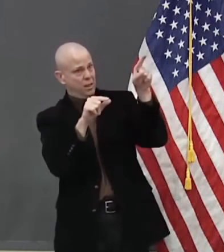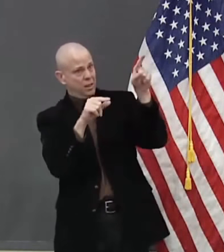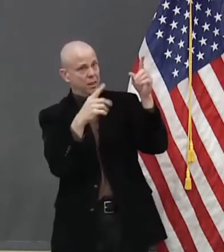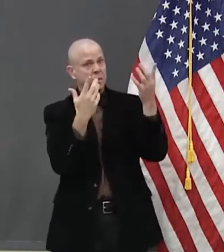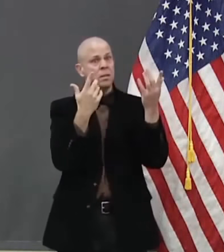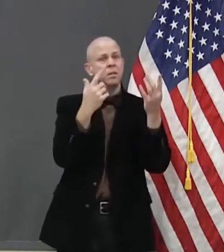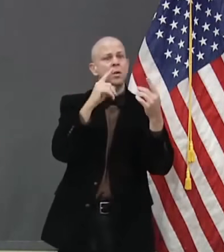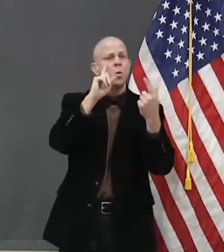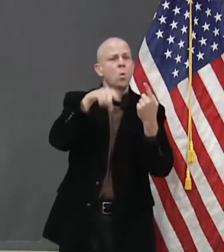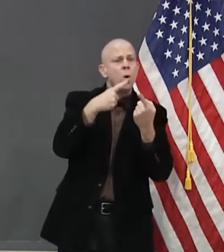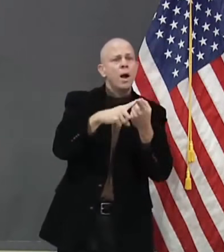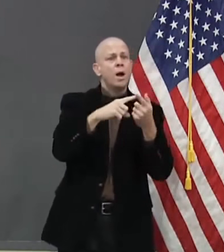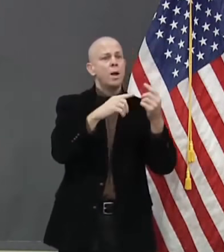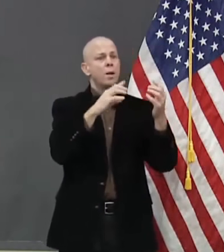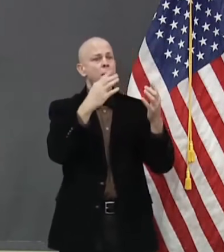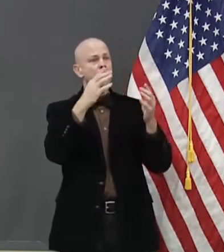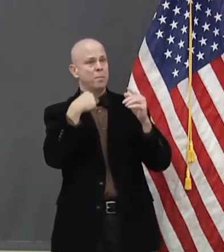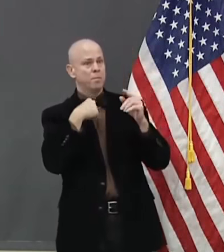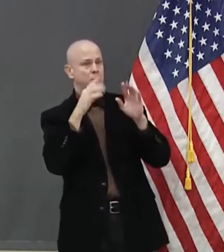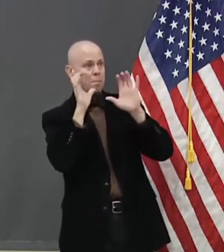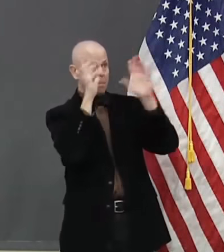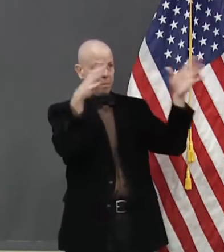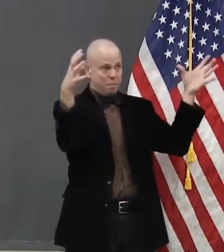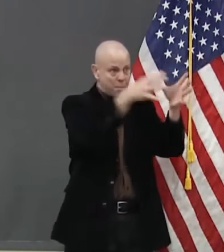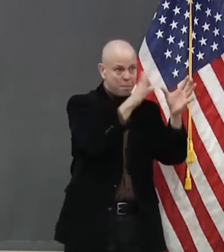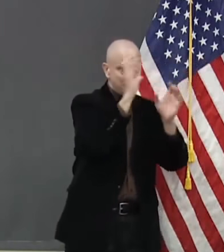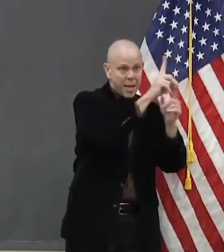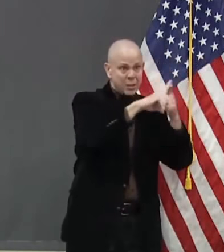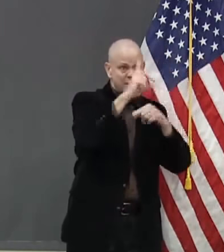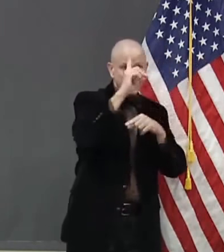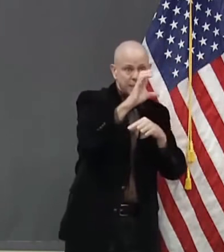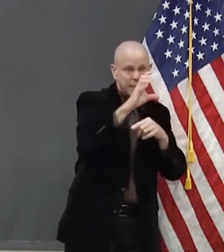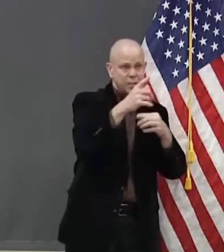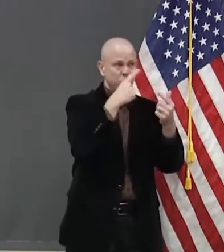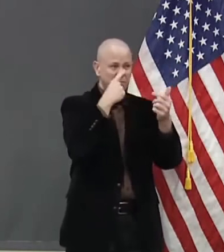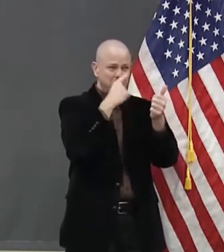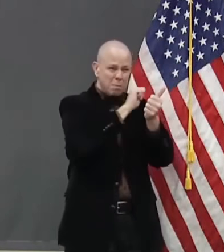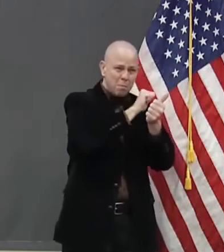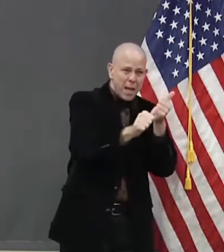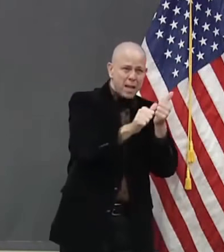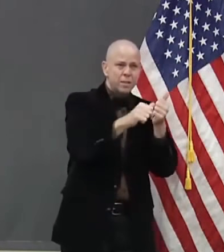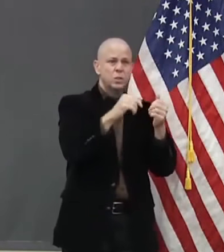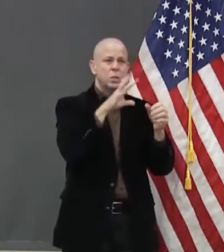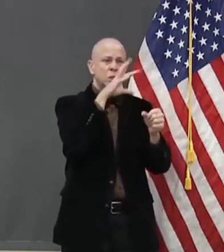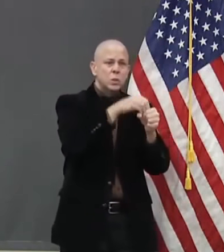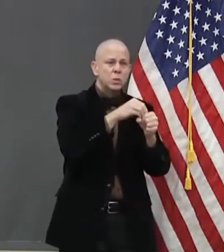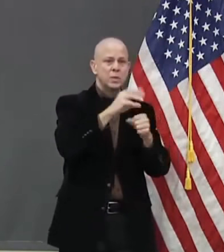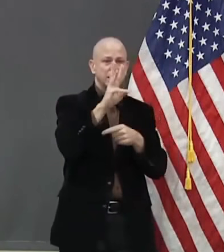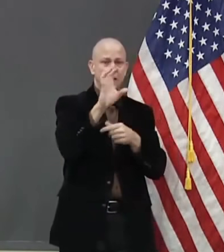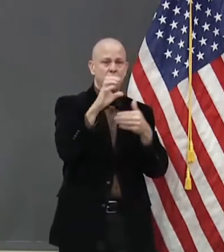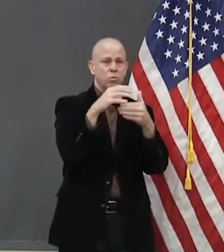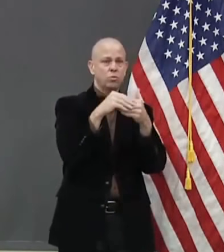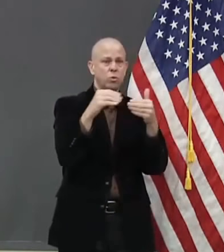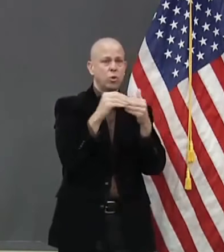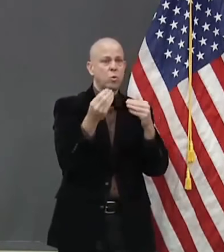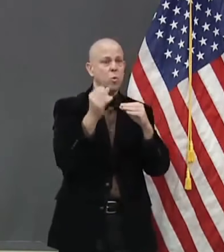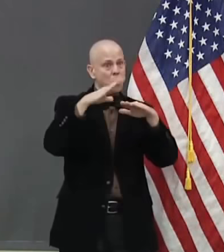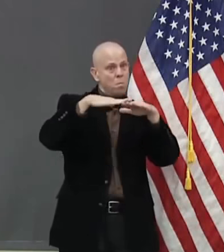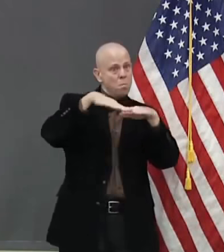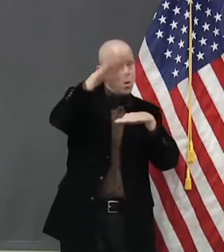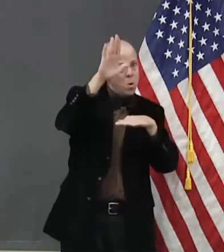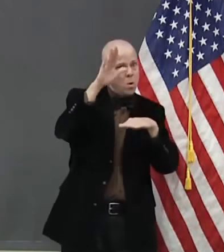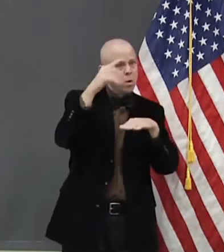D.C. It would include another $600 in enhanced federal pandemic